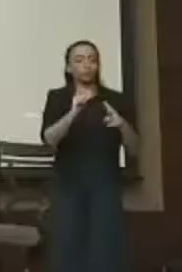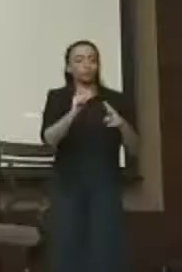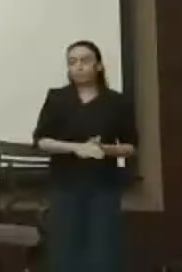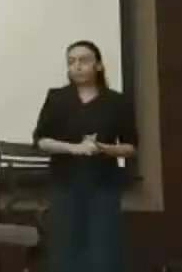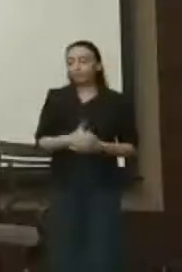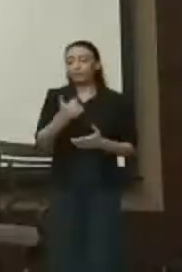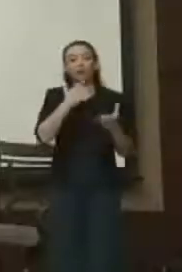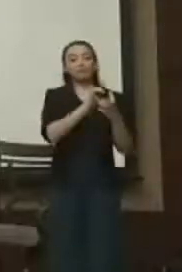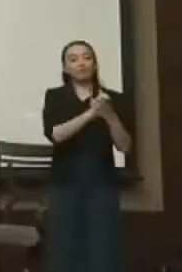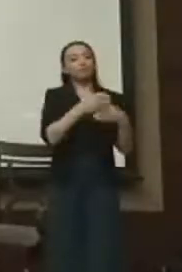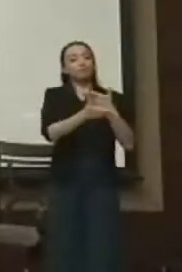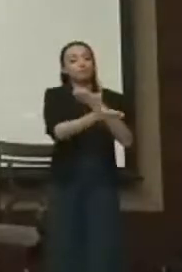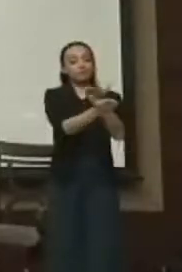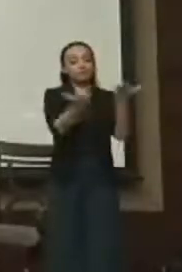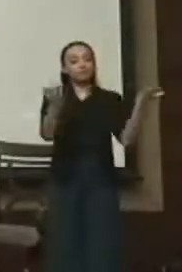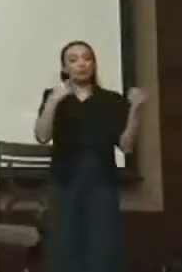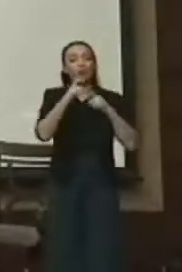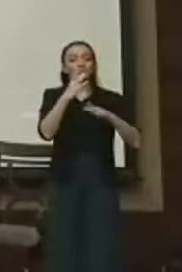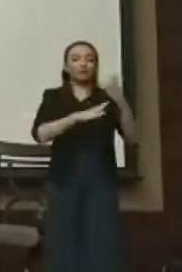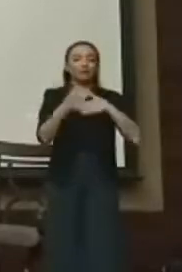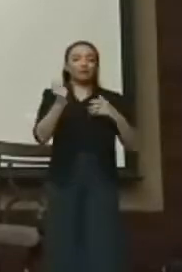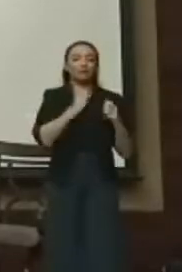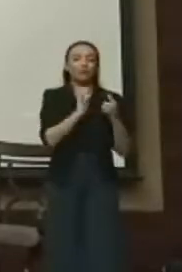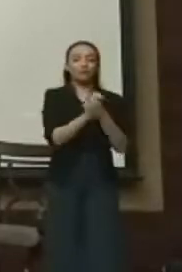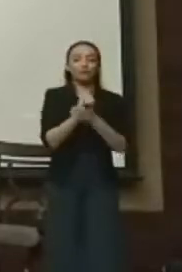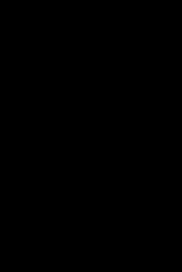my friends from the disability sector,